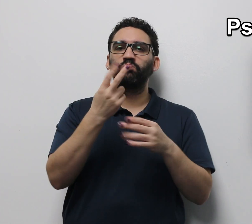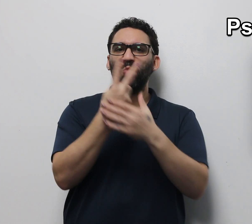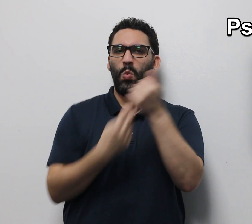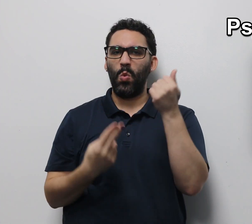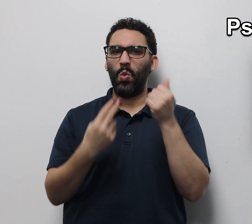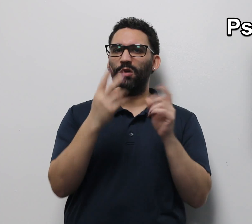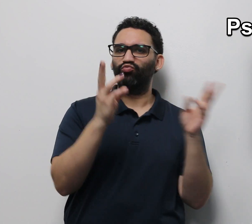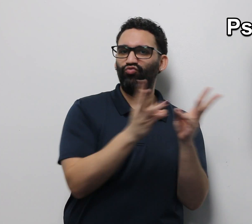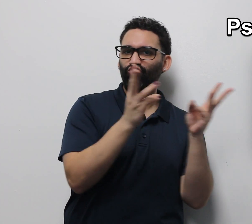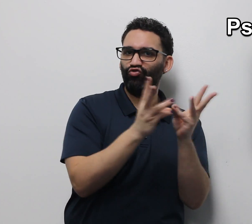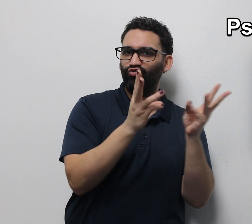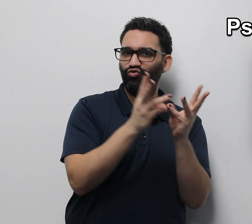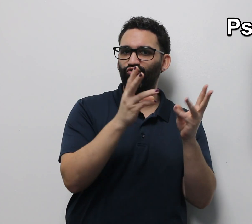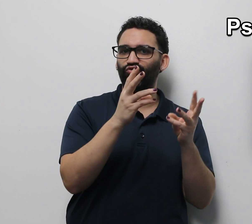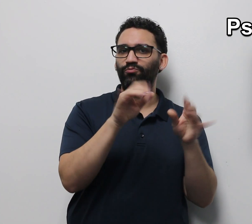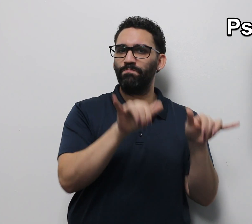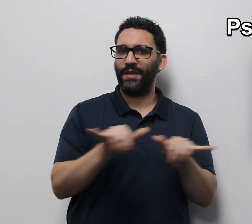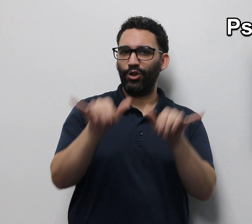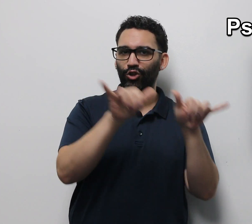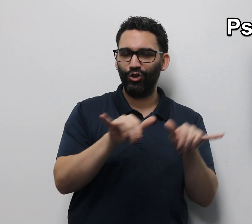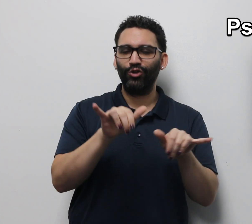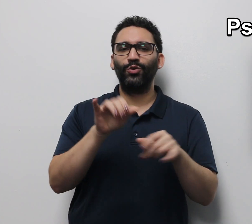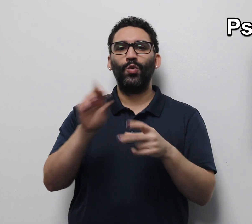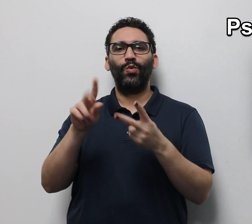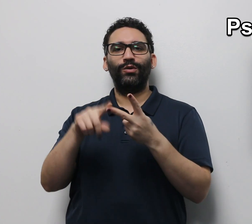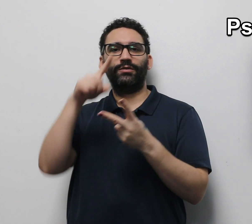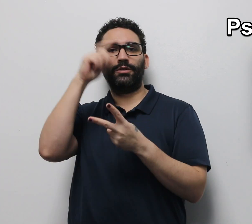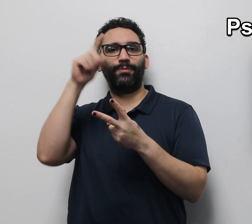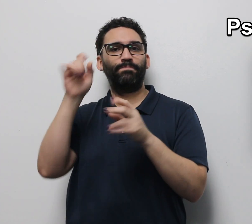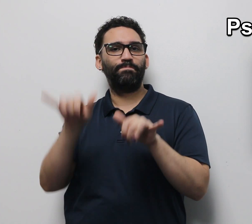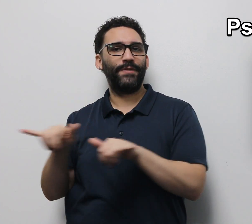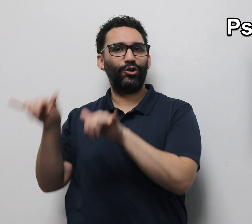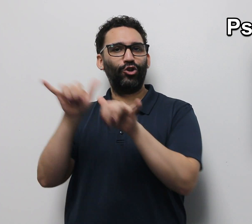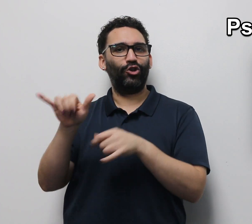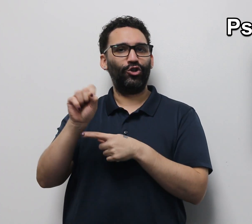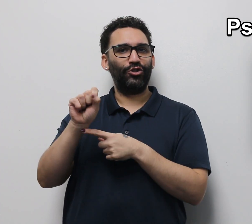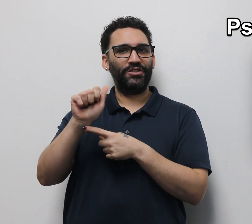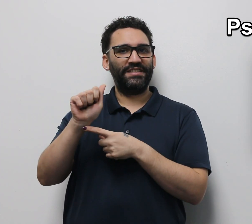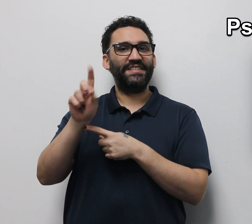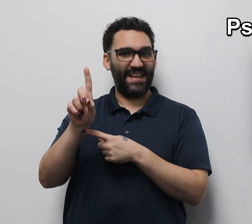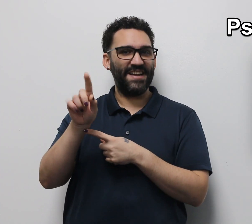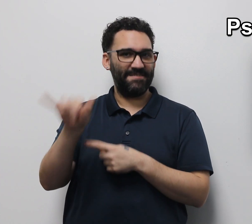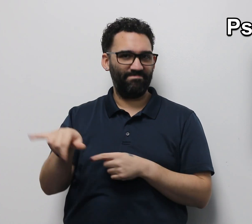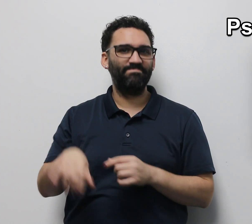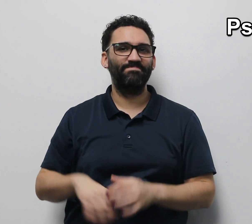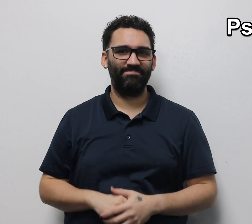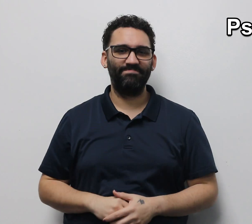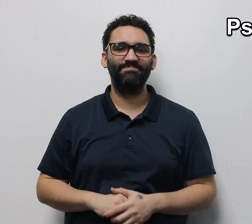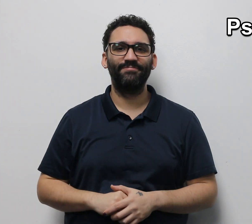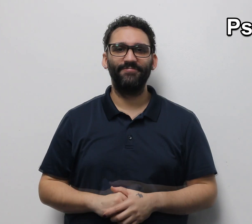This is used as a treatment for both winter pattern SAD as well as summer pattern SAD.